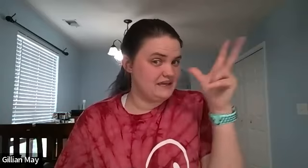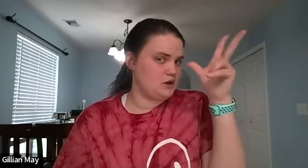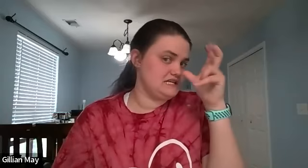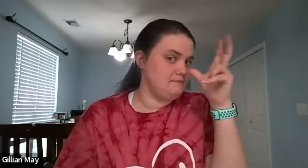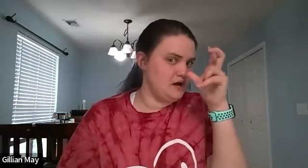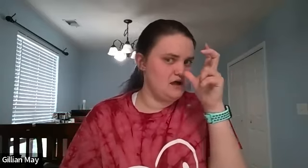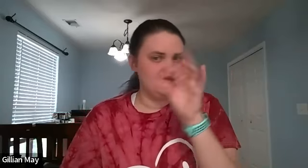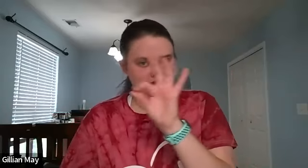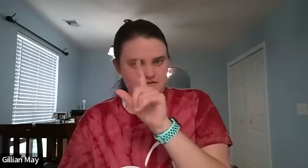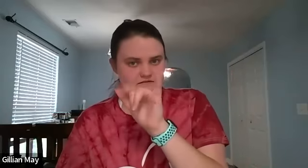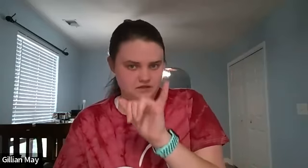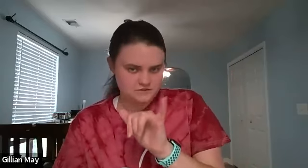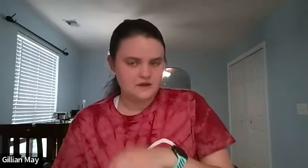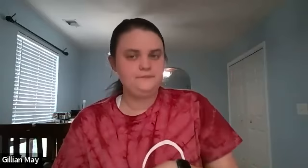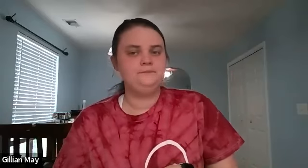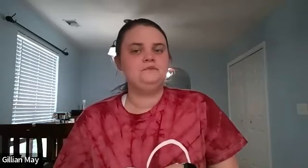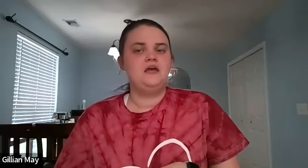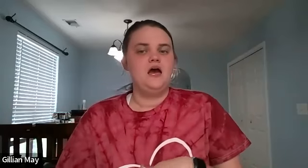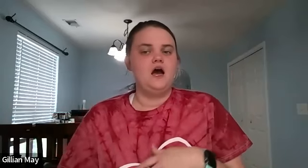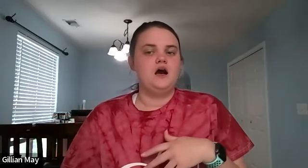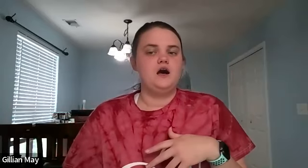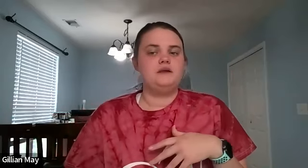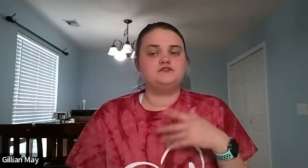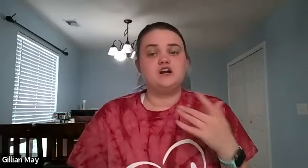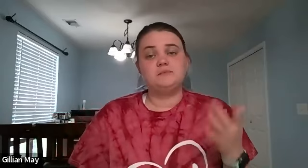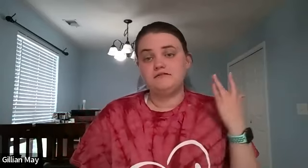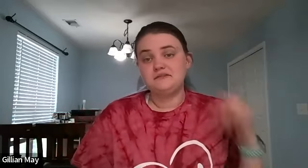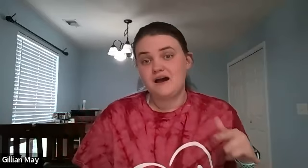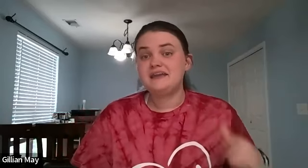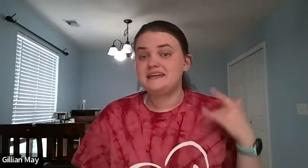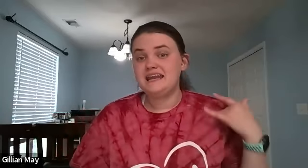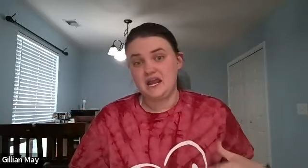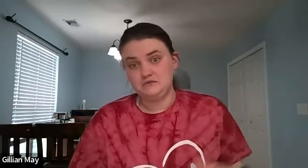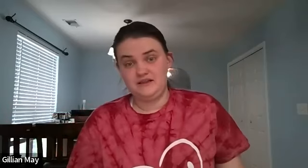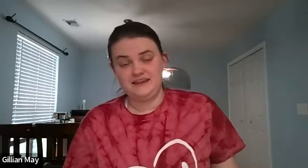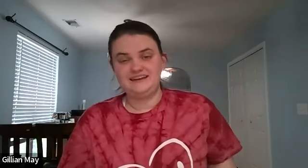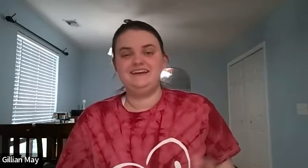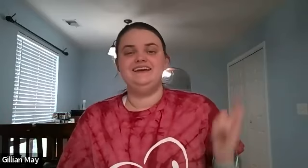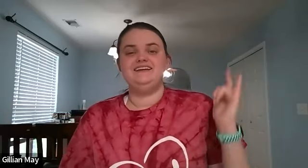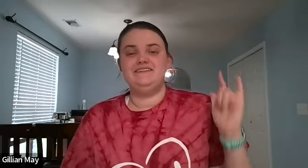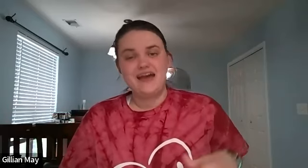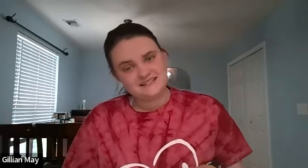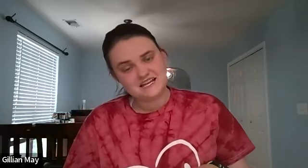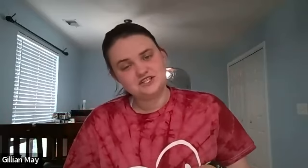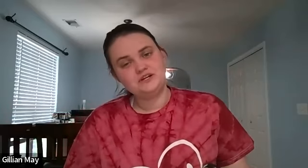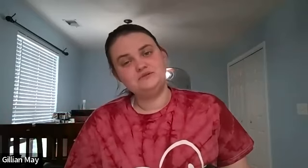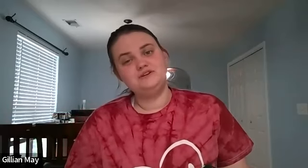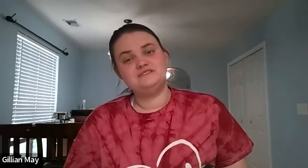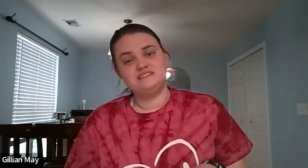or say bug and then fingerspell. If you're talking about flying in an airplane, that is actually where you would use the sign